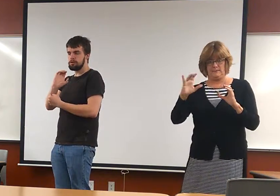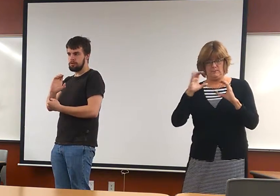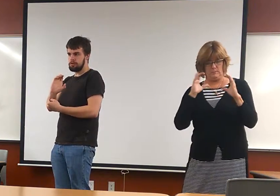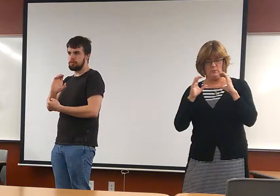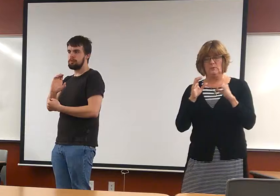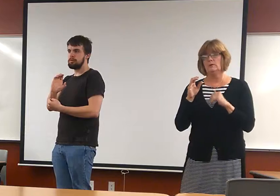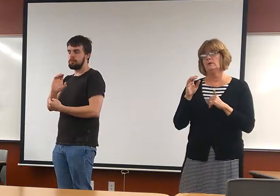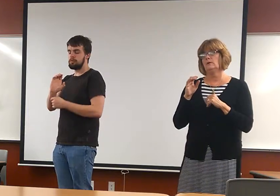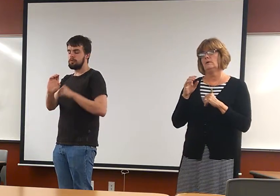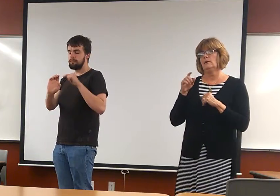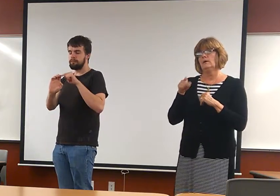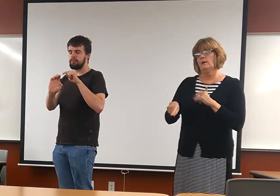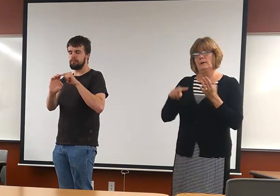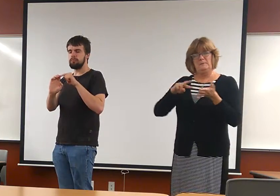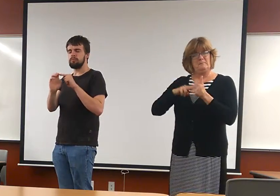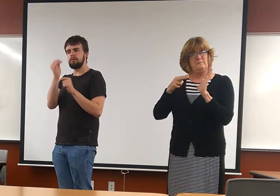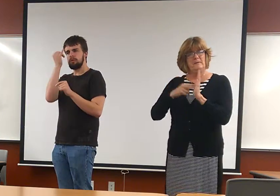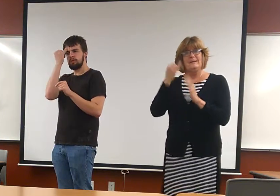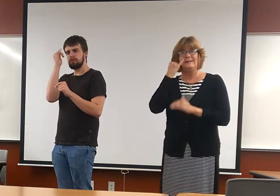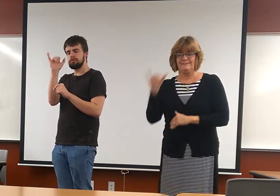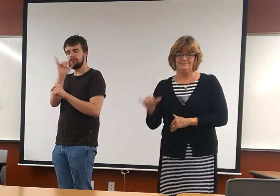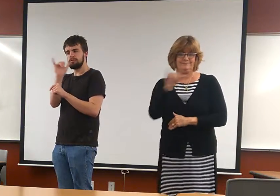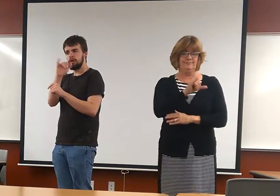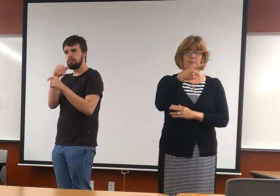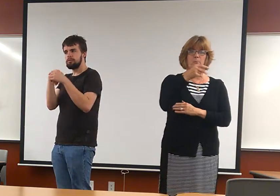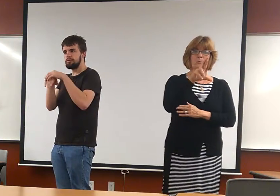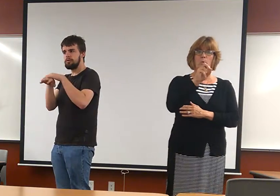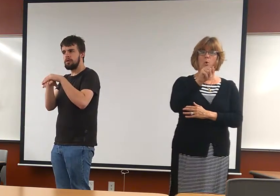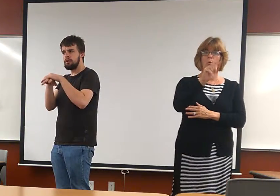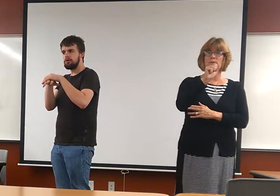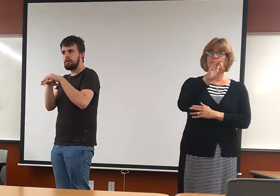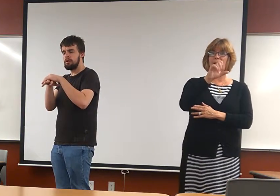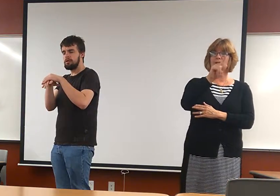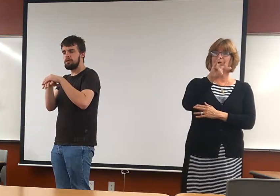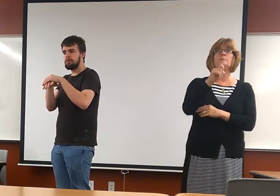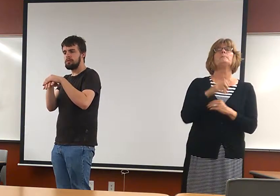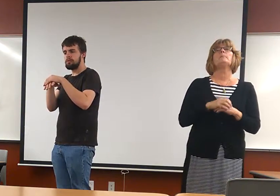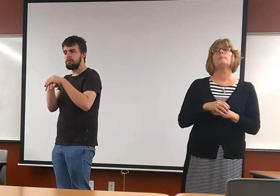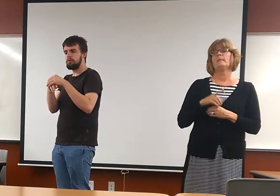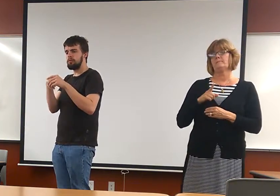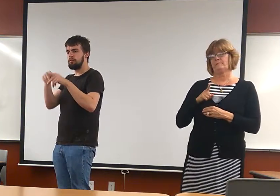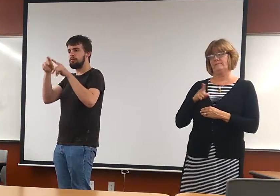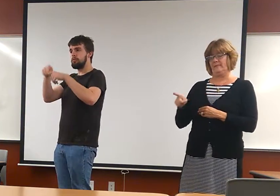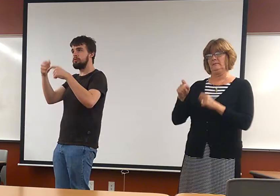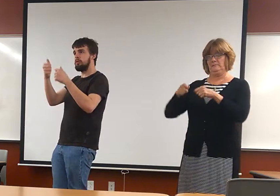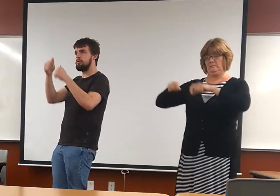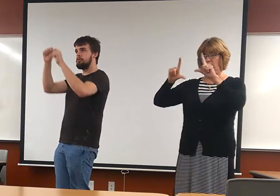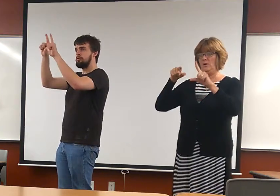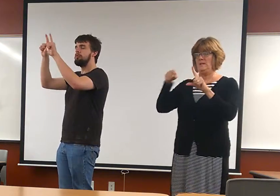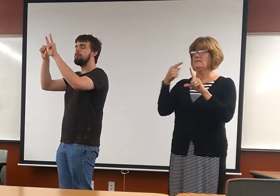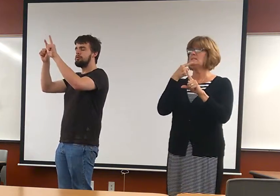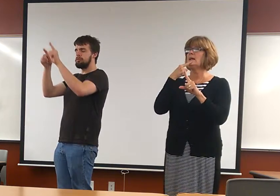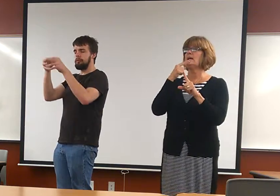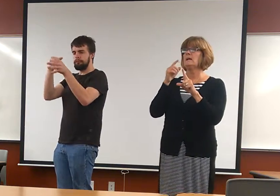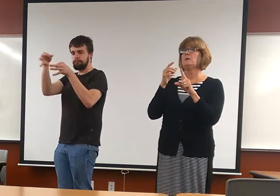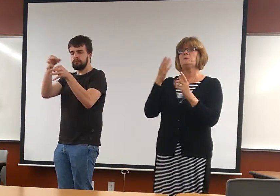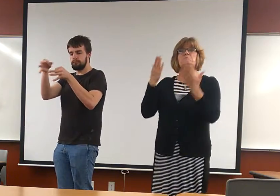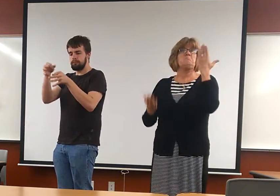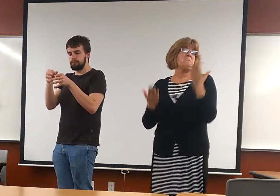and it works similarly to pro-tactile interpreting. The blogger explains that interpreters might draw a question mark or a